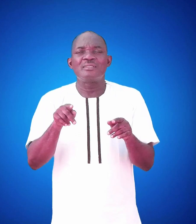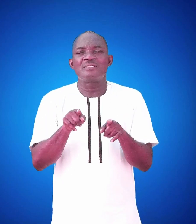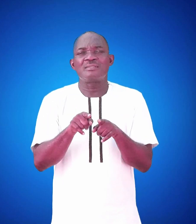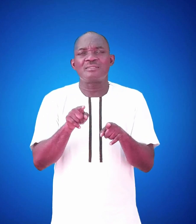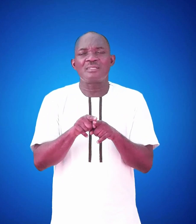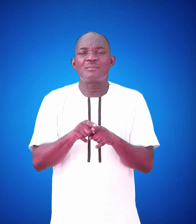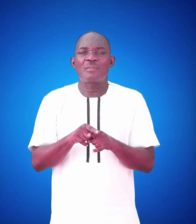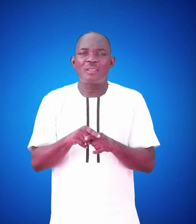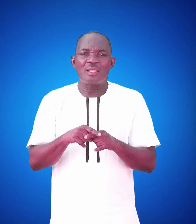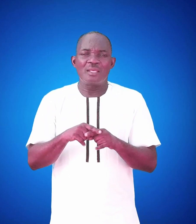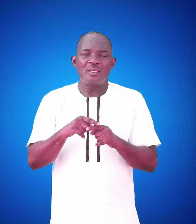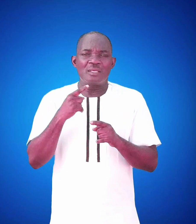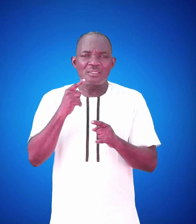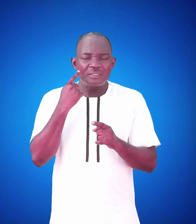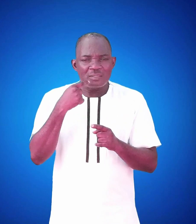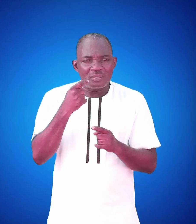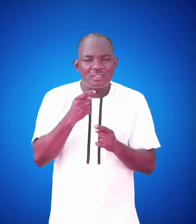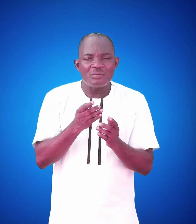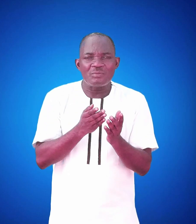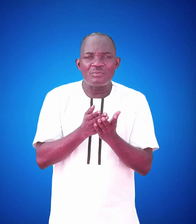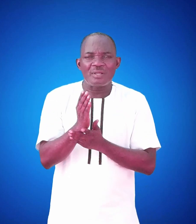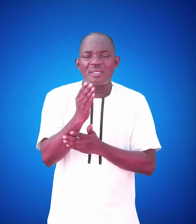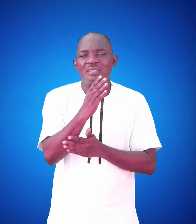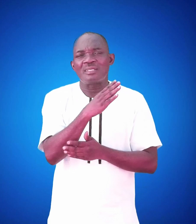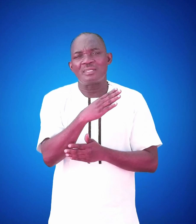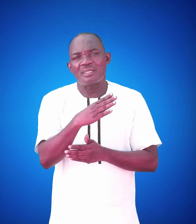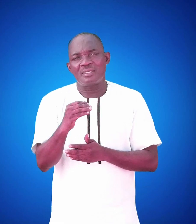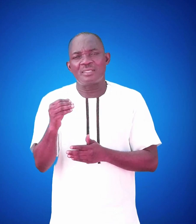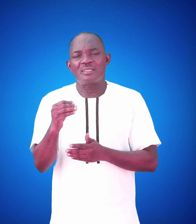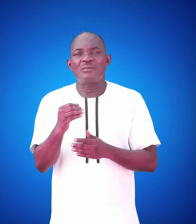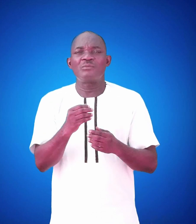and assert rights and